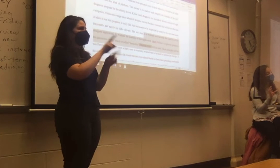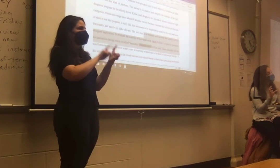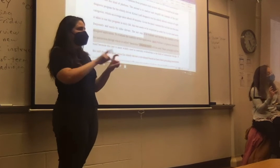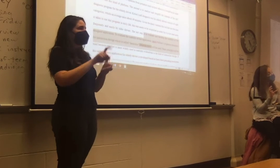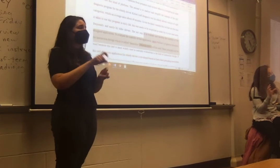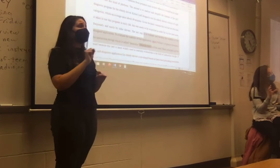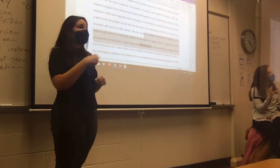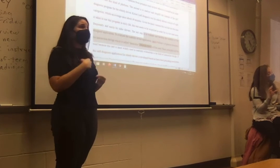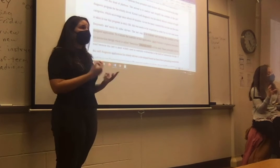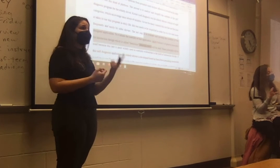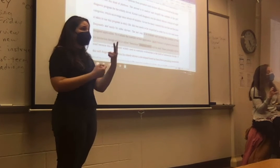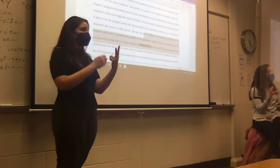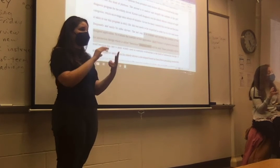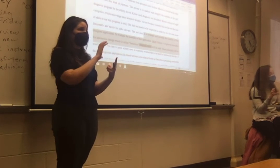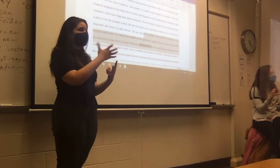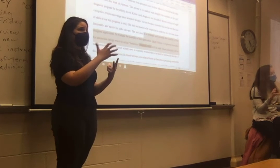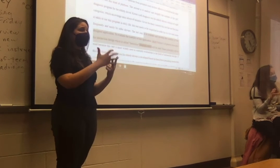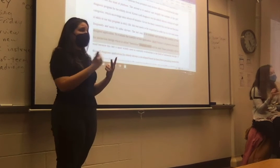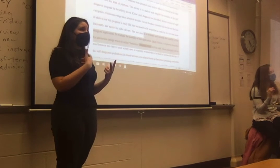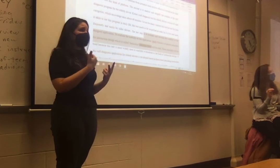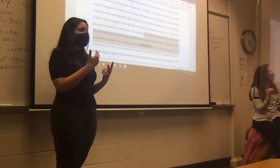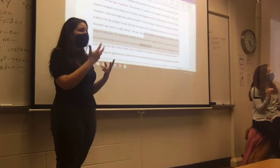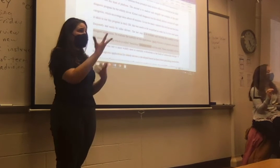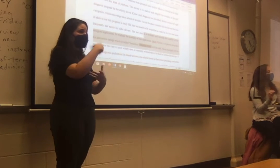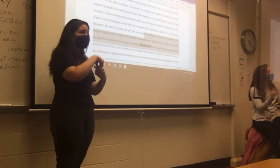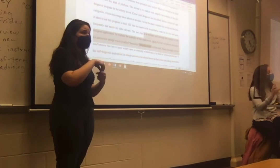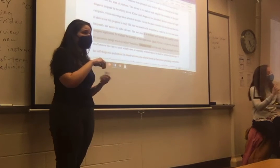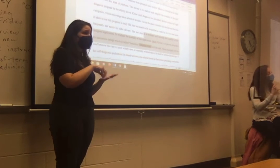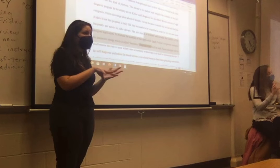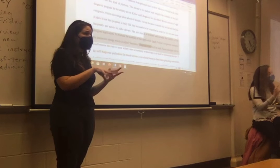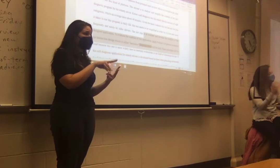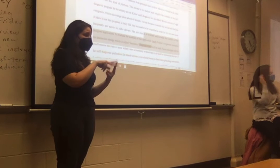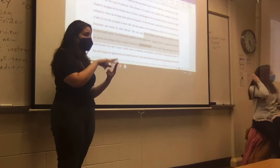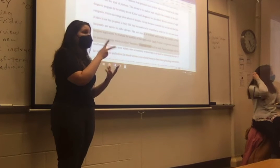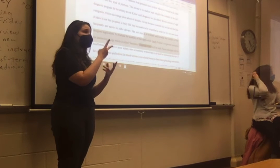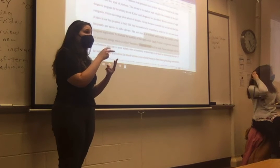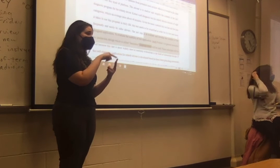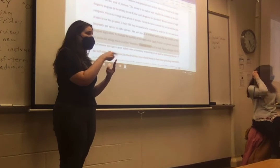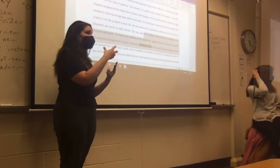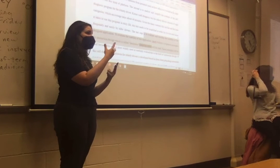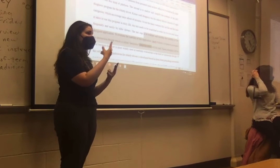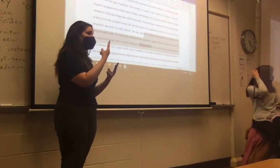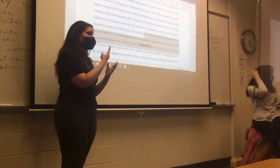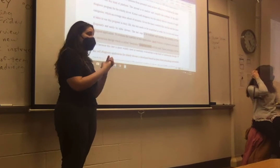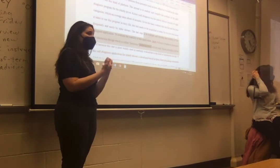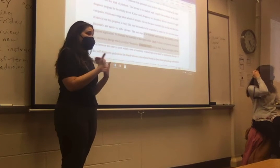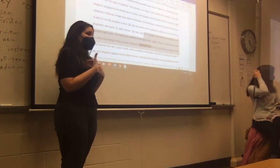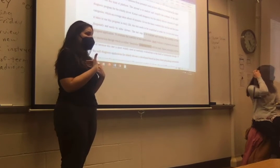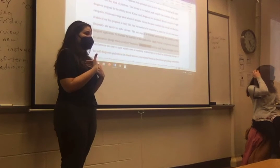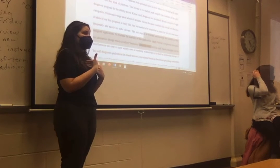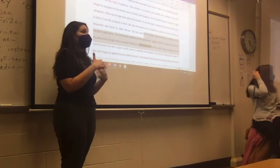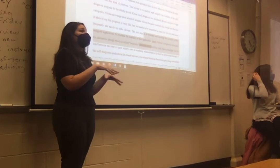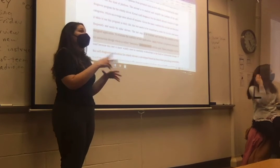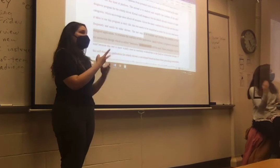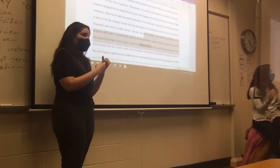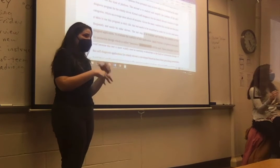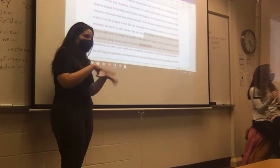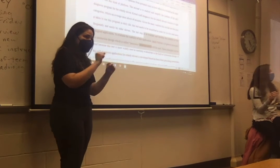autistic students taking statistics and compare them, maybe one with assistance and one without. Or you could